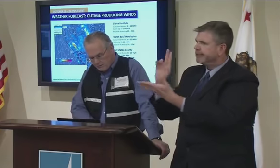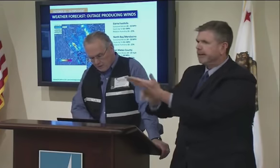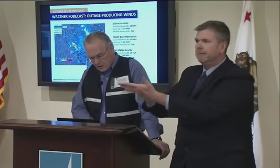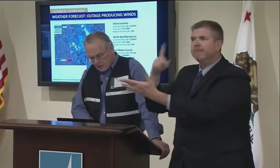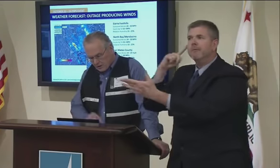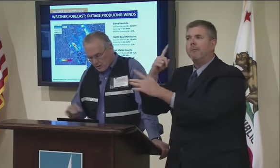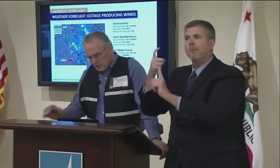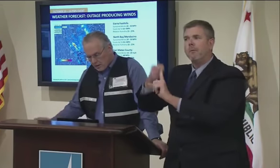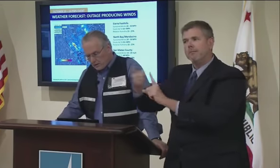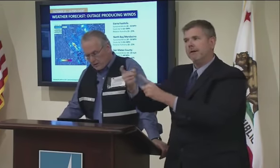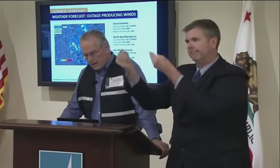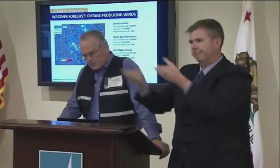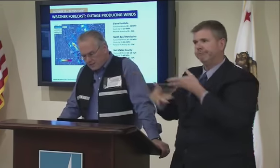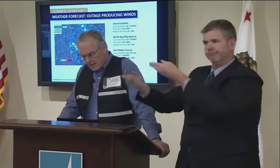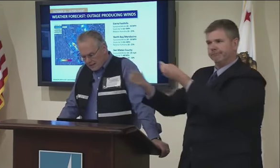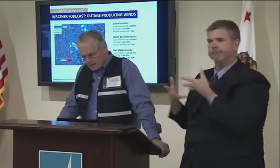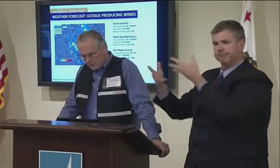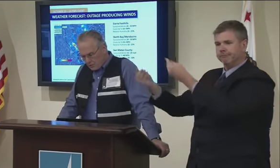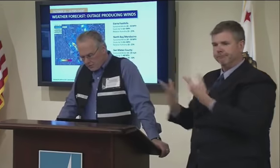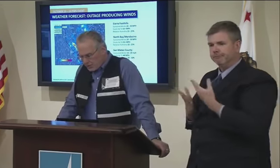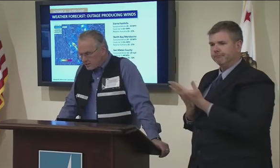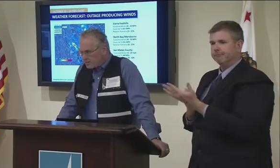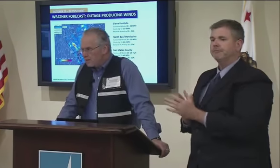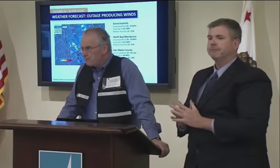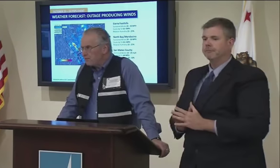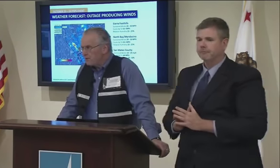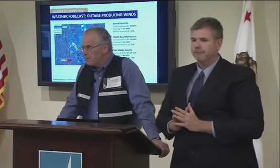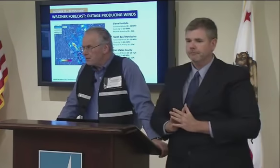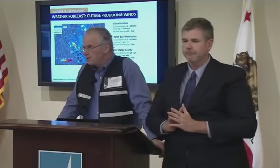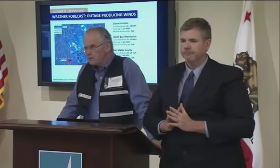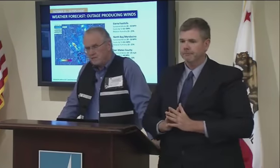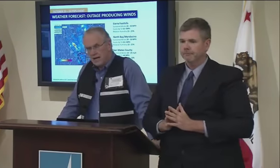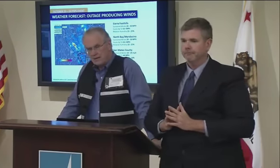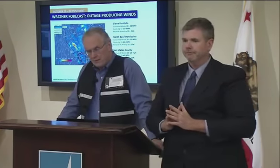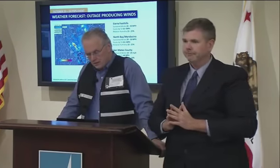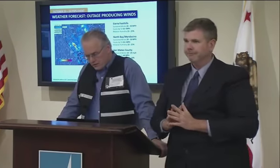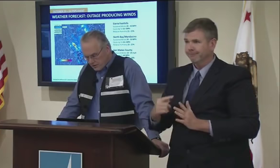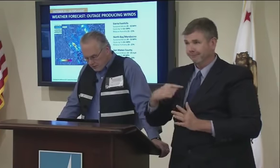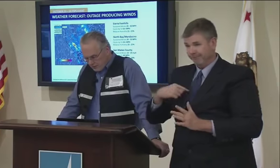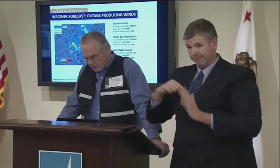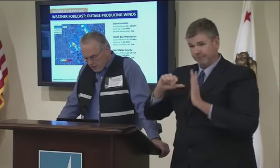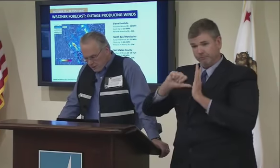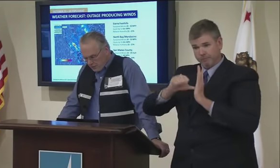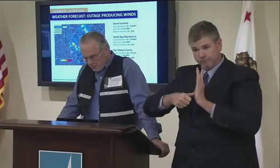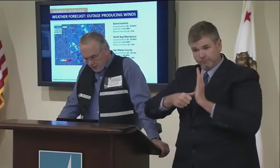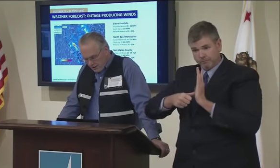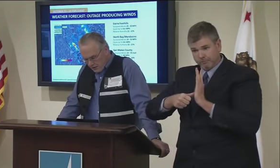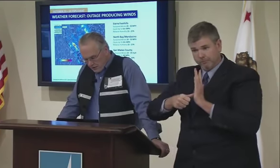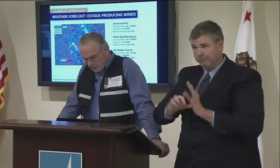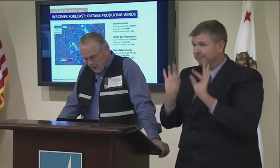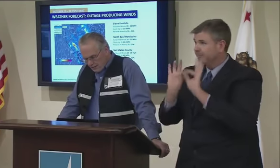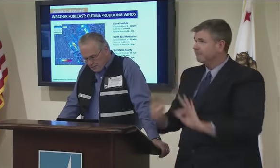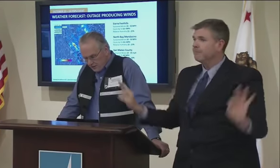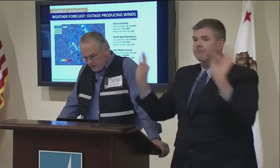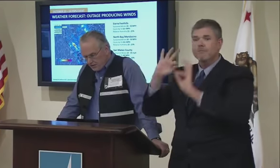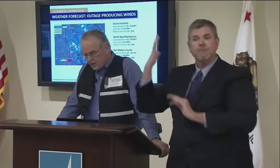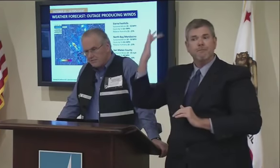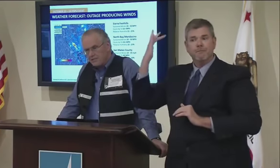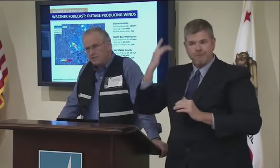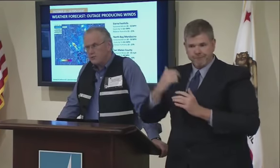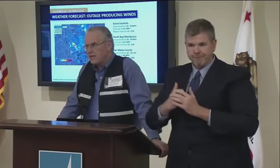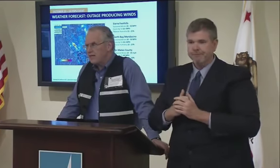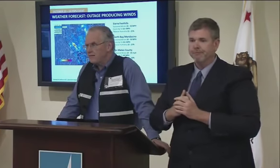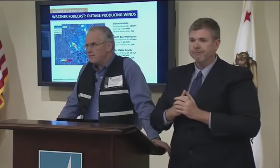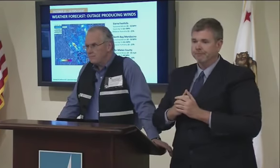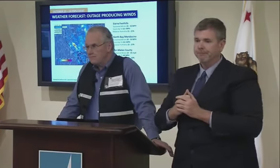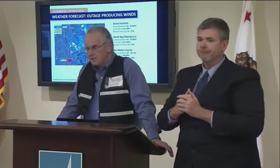community. And I want to emphasize this point because it now appears, as Scott mentioned, that there'll be another round of safety